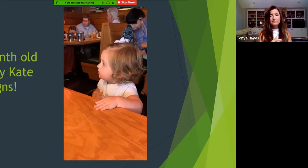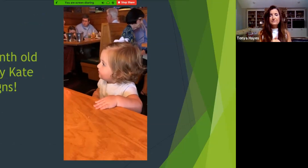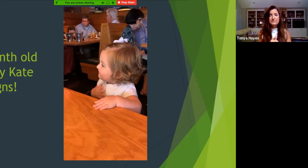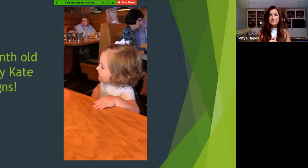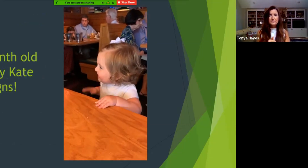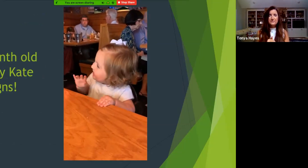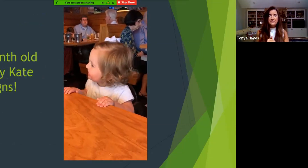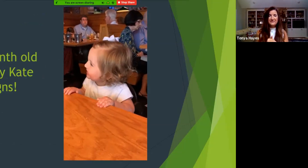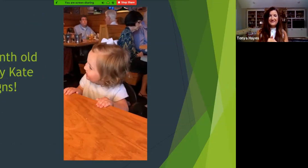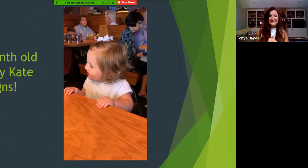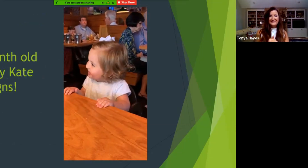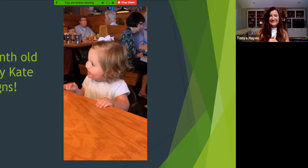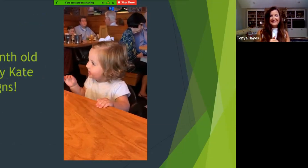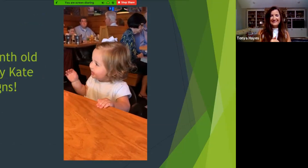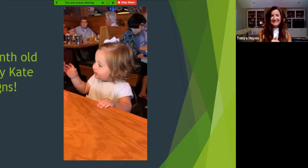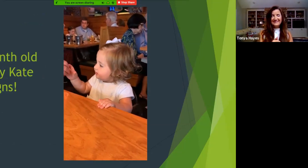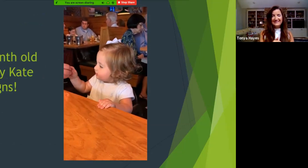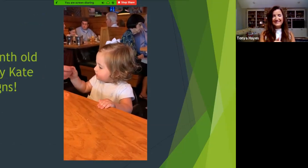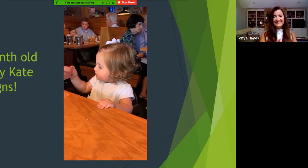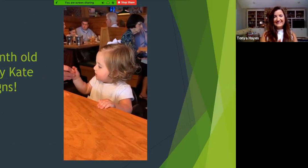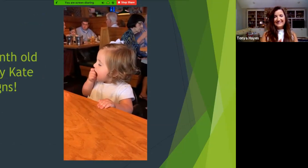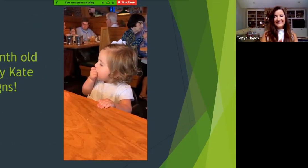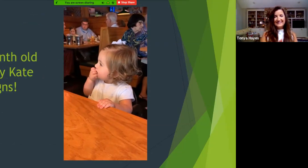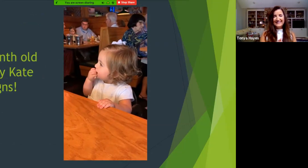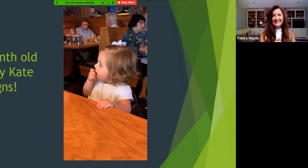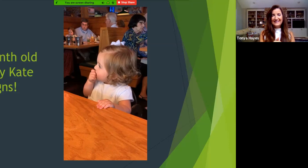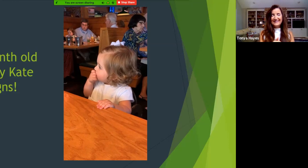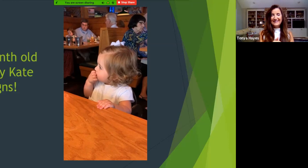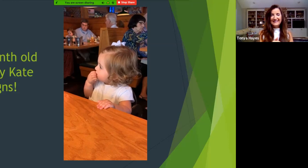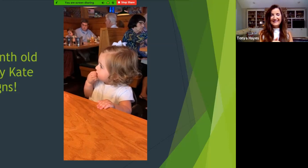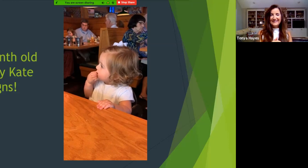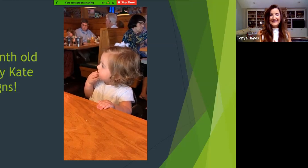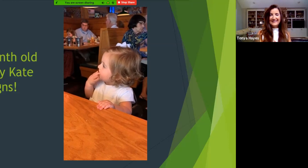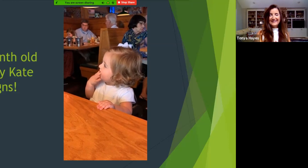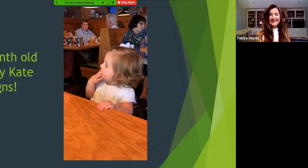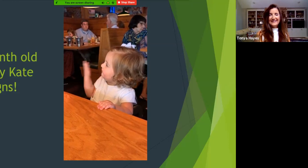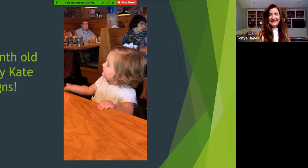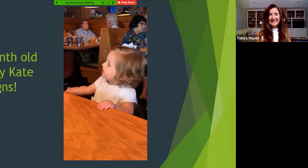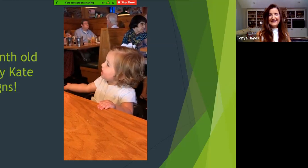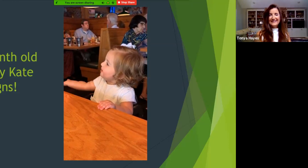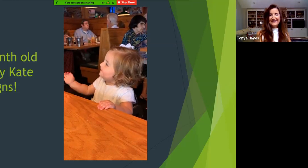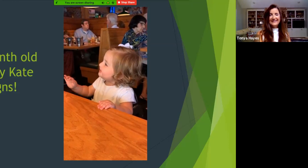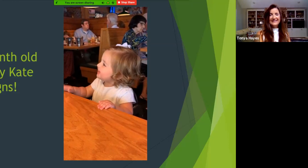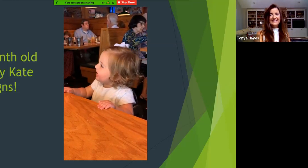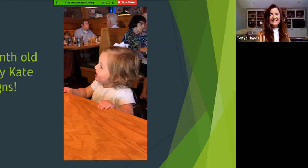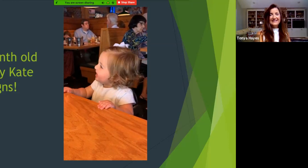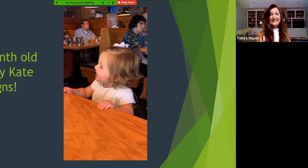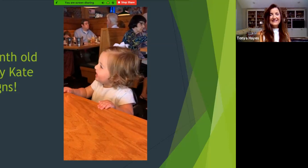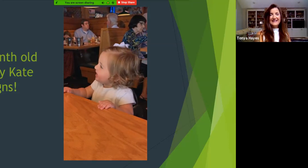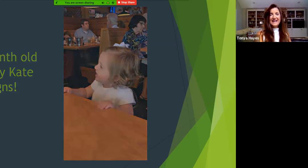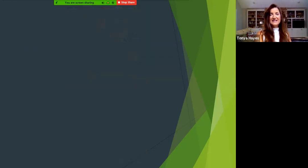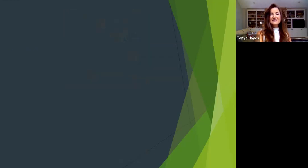Please, please, there you go. Can you say thank you? Say thank you. Good